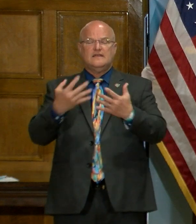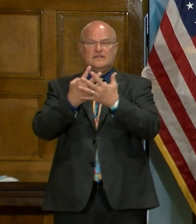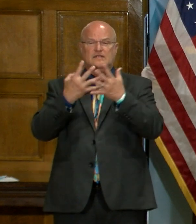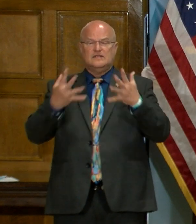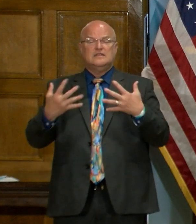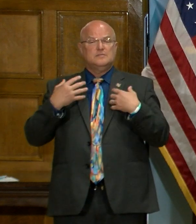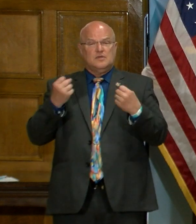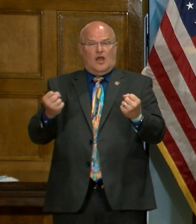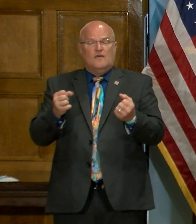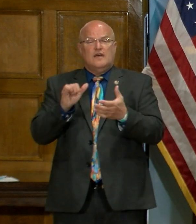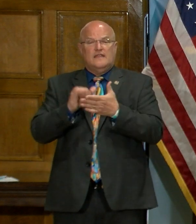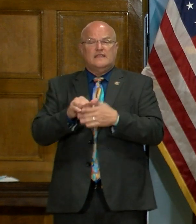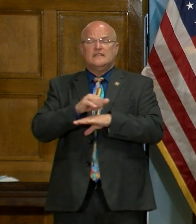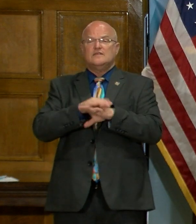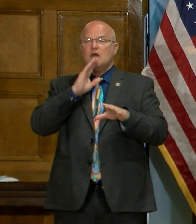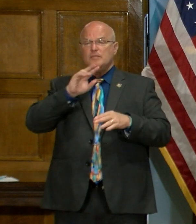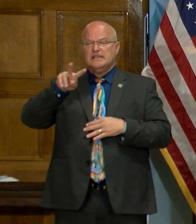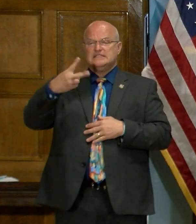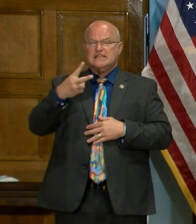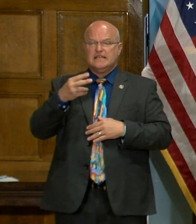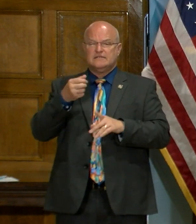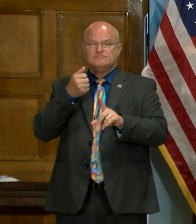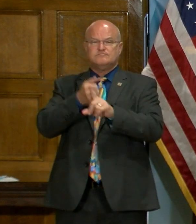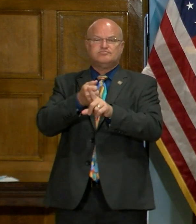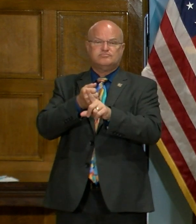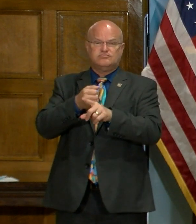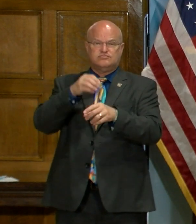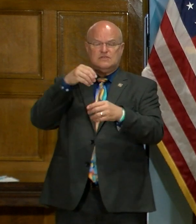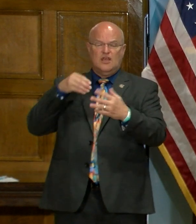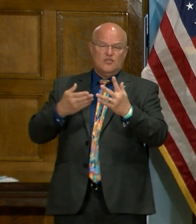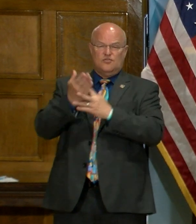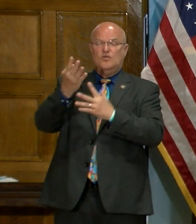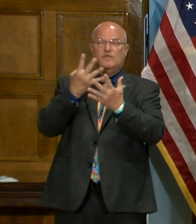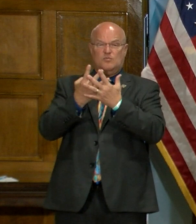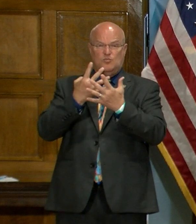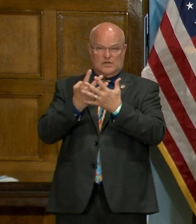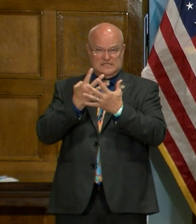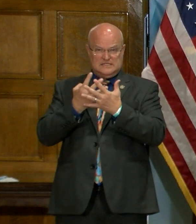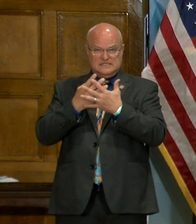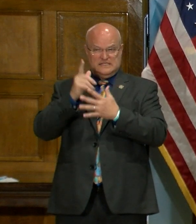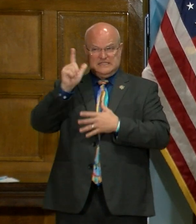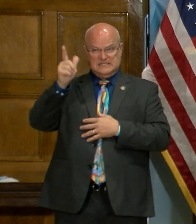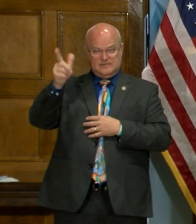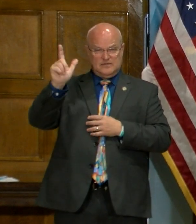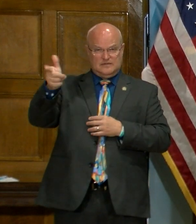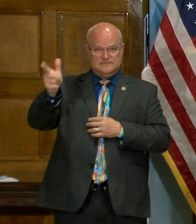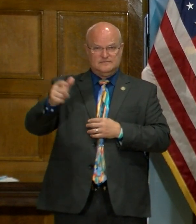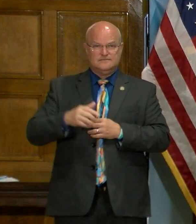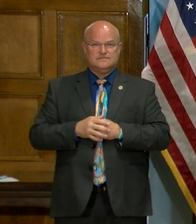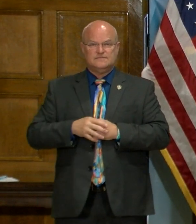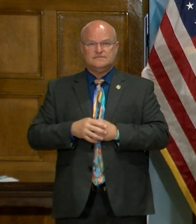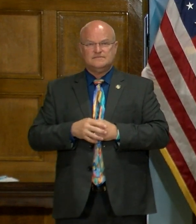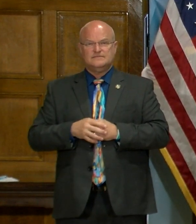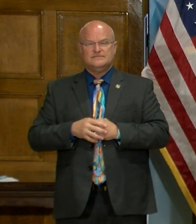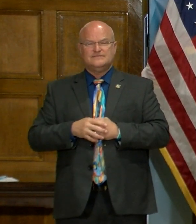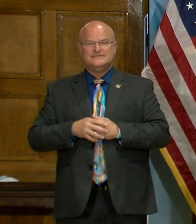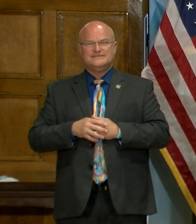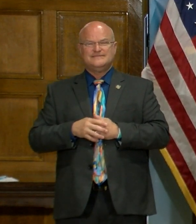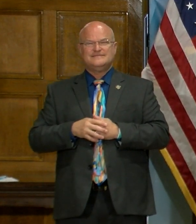some confidence that there wouldn't be a second wave going through the prison at some future